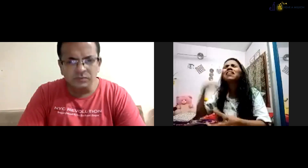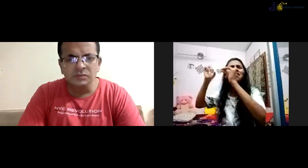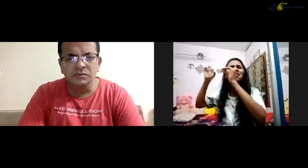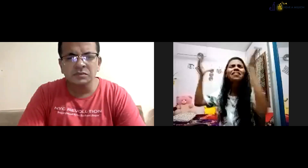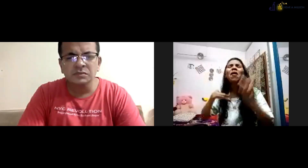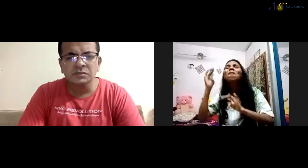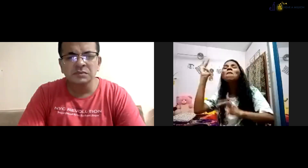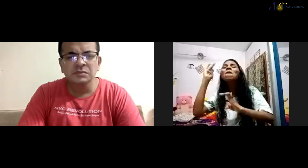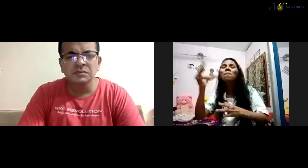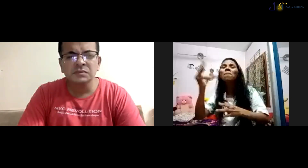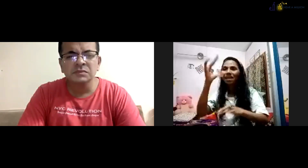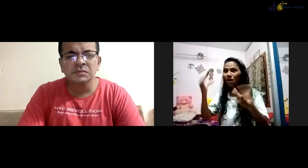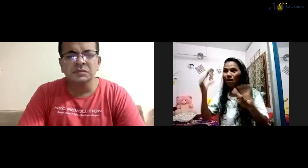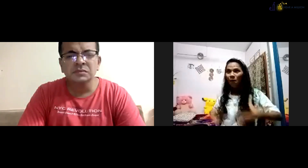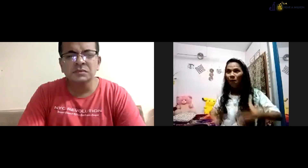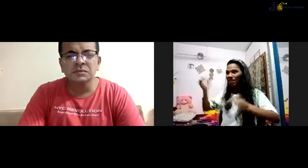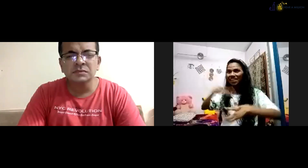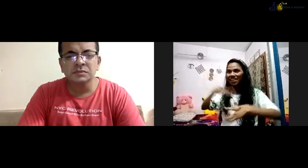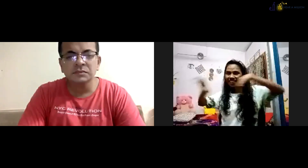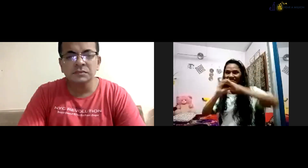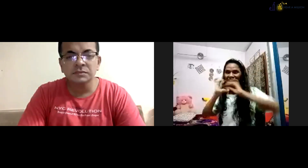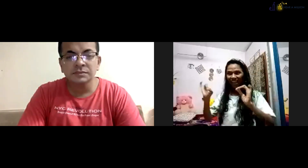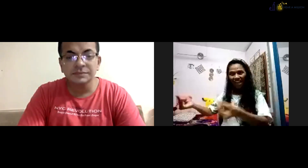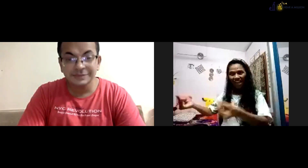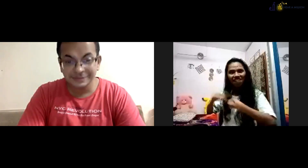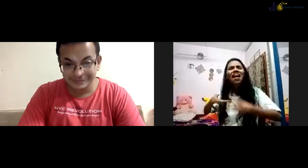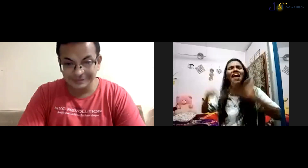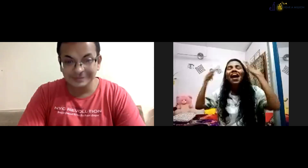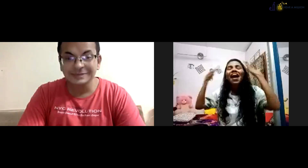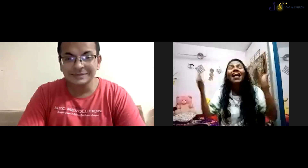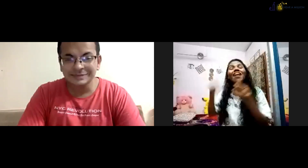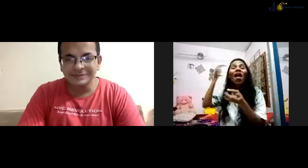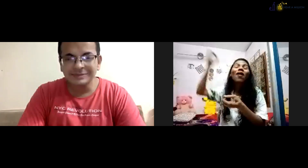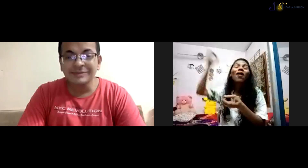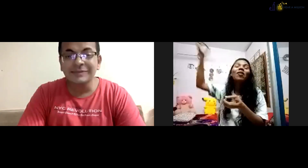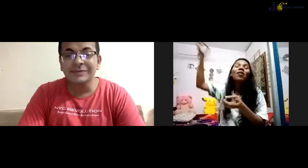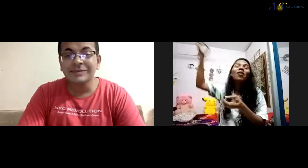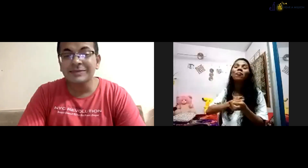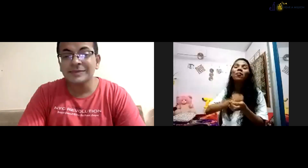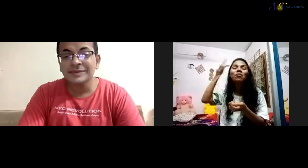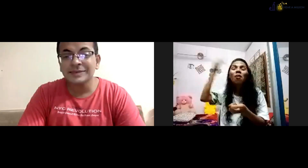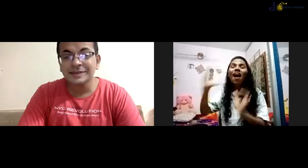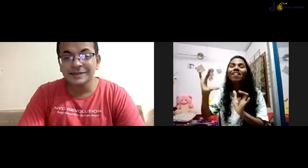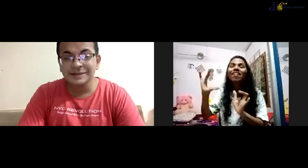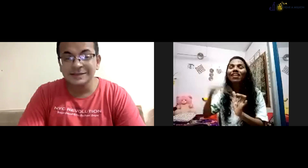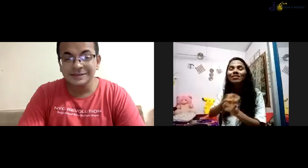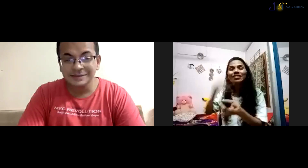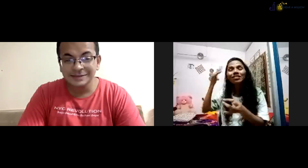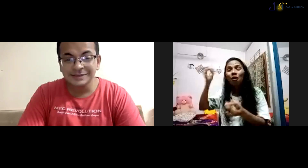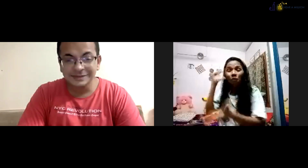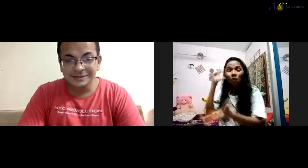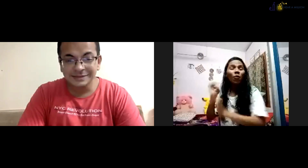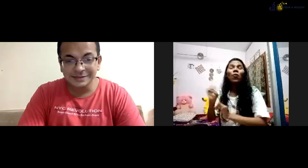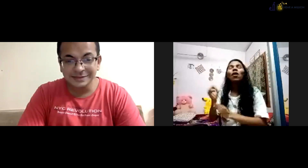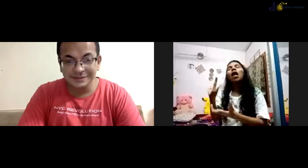amputated. So then I still was thinking, some people, I thought, okay, I would have new legs and I could